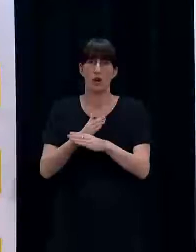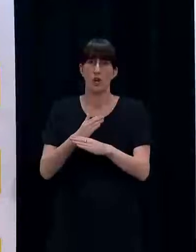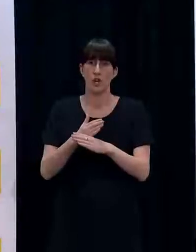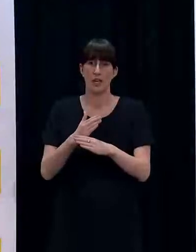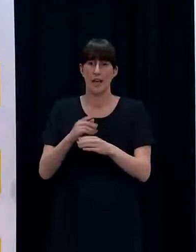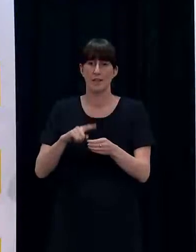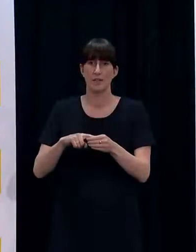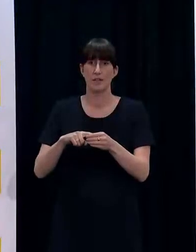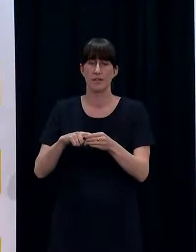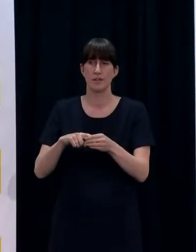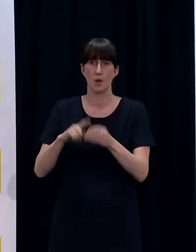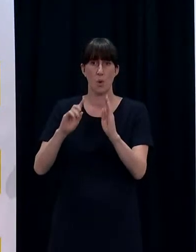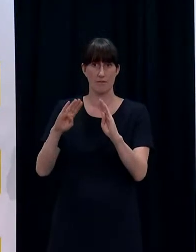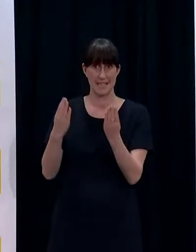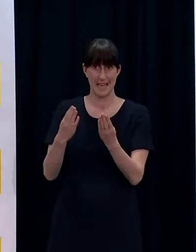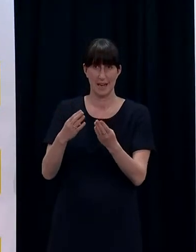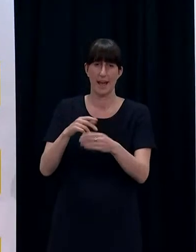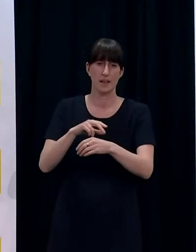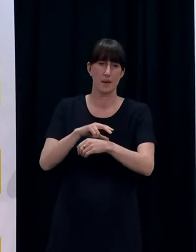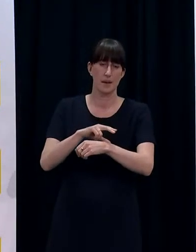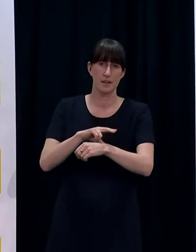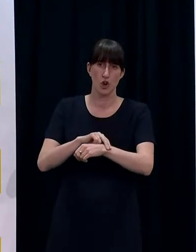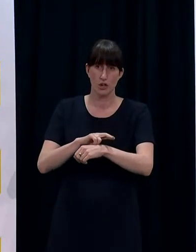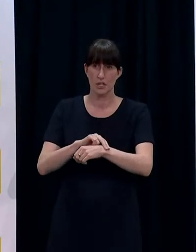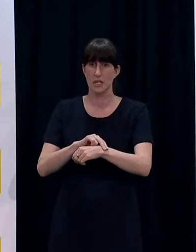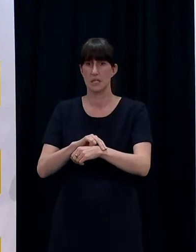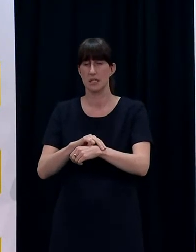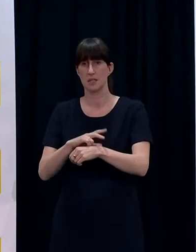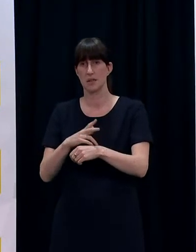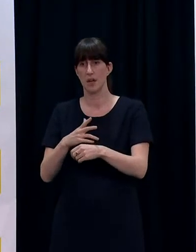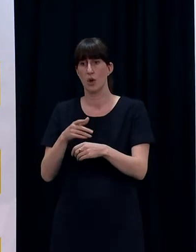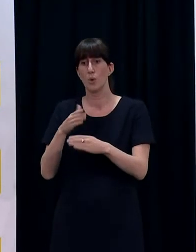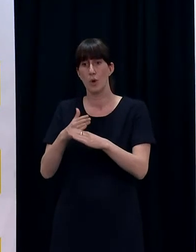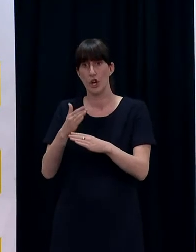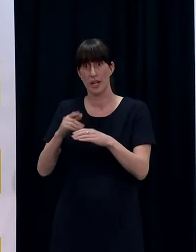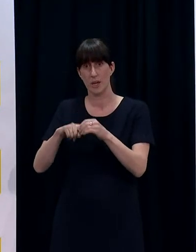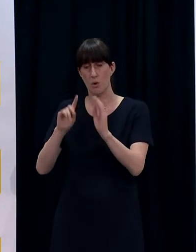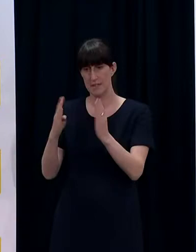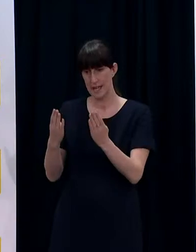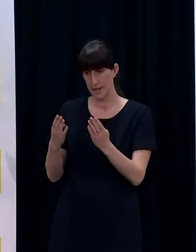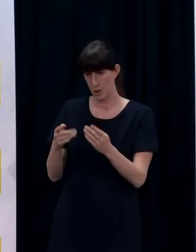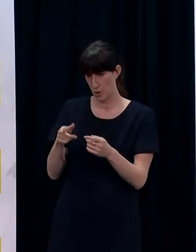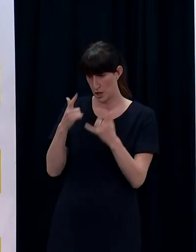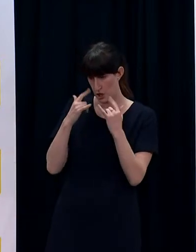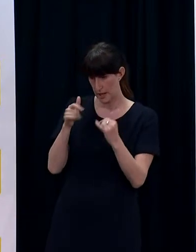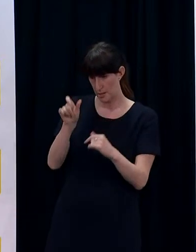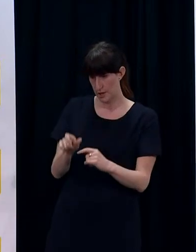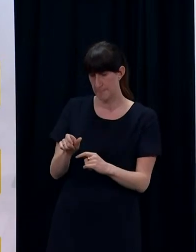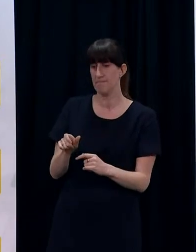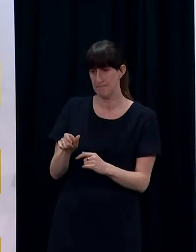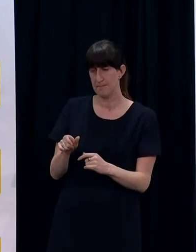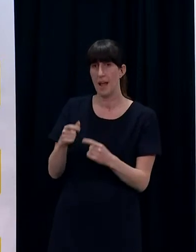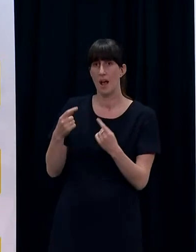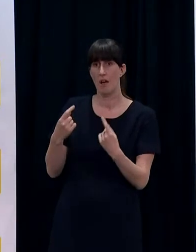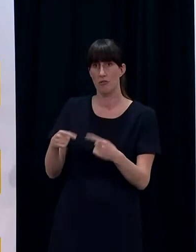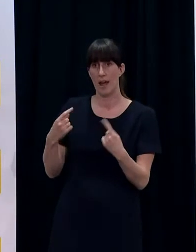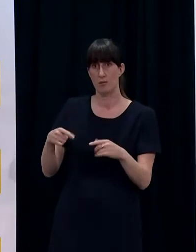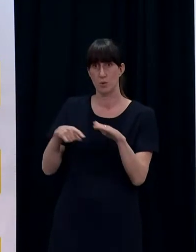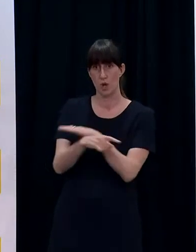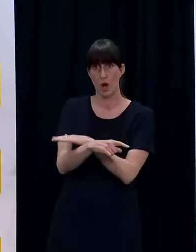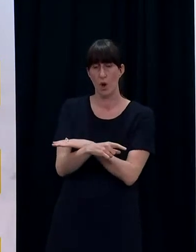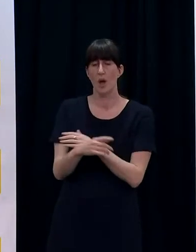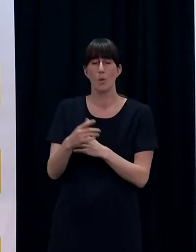are releasing cases from isolation that they should have a longer period.